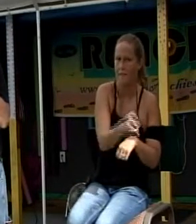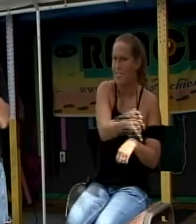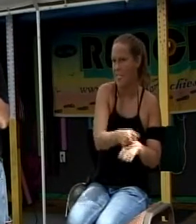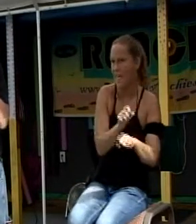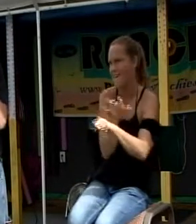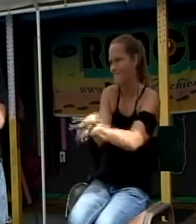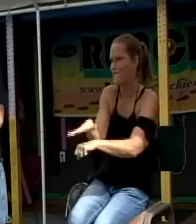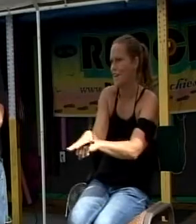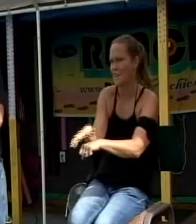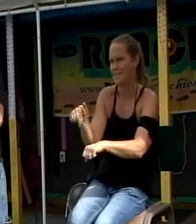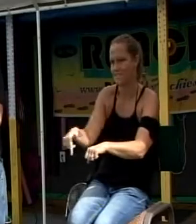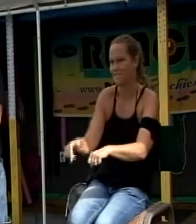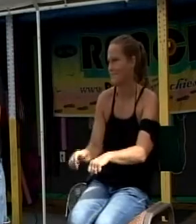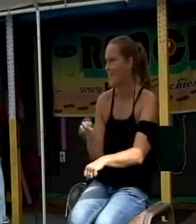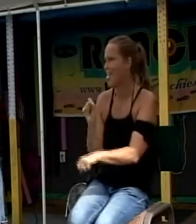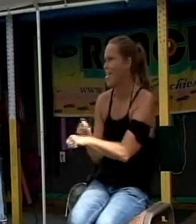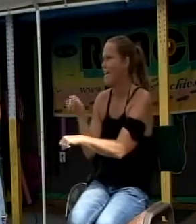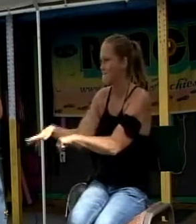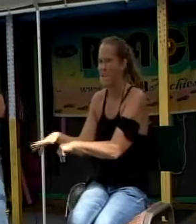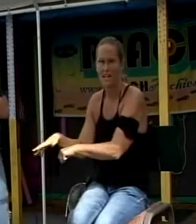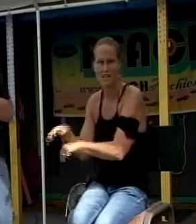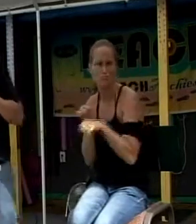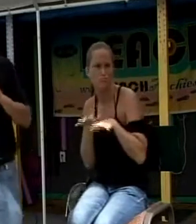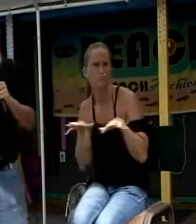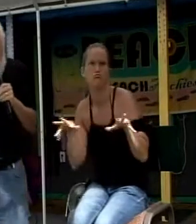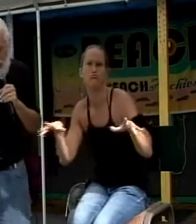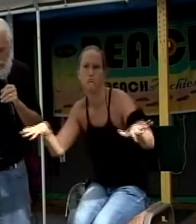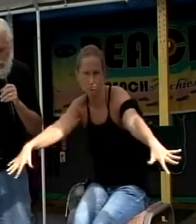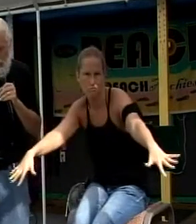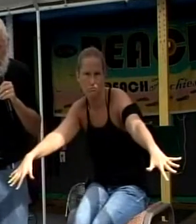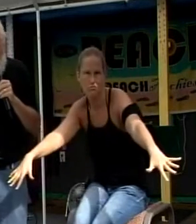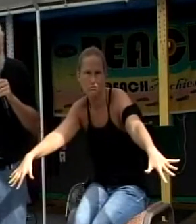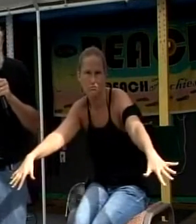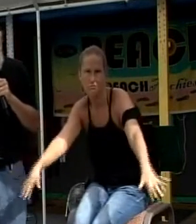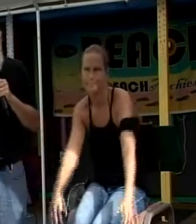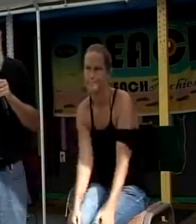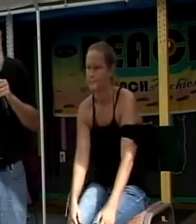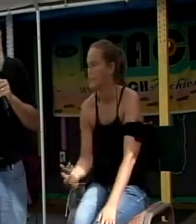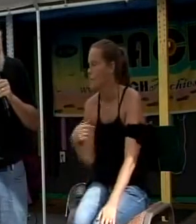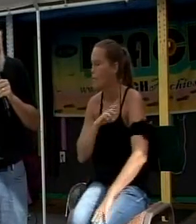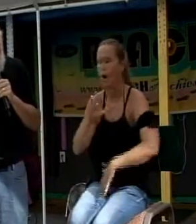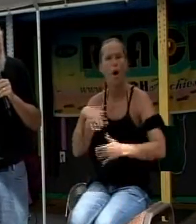do what you're called to do. And don't worry about other people. That's where I'm at.